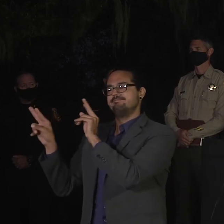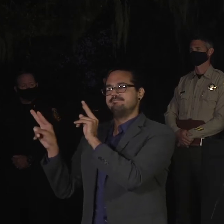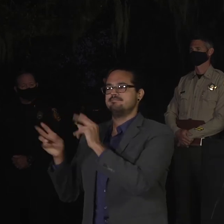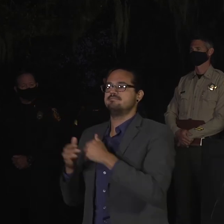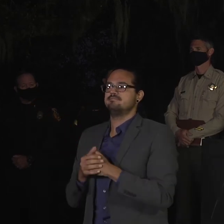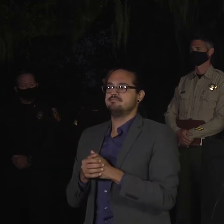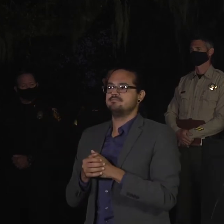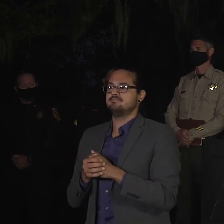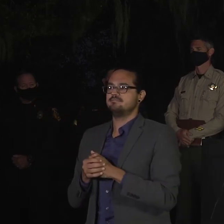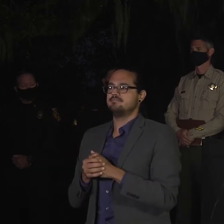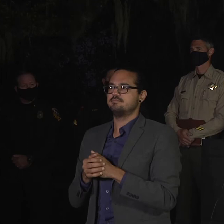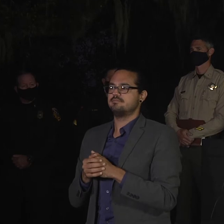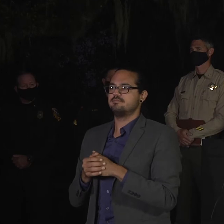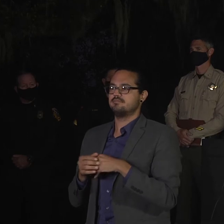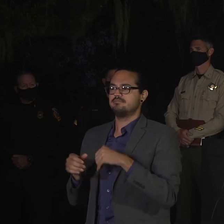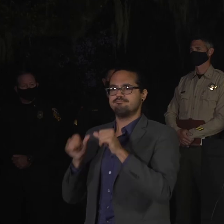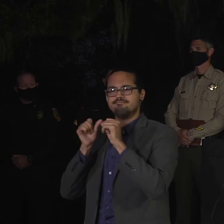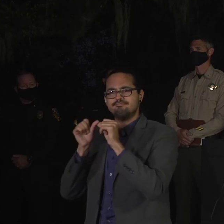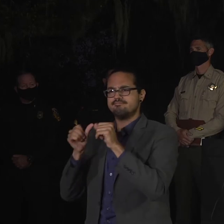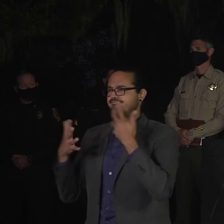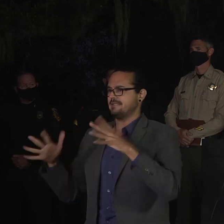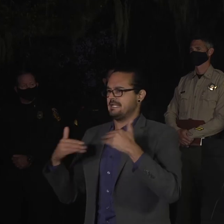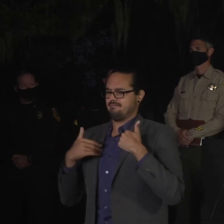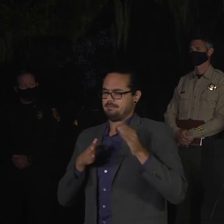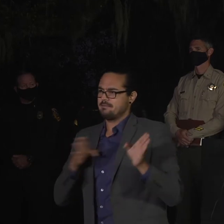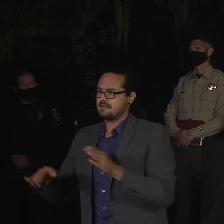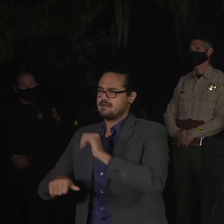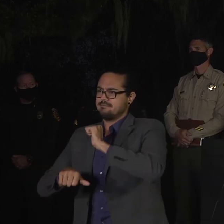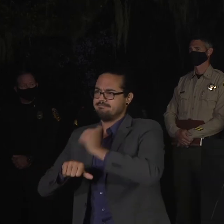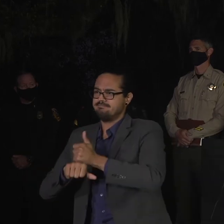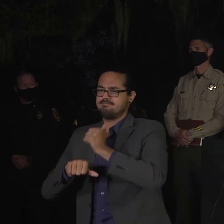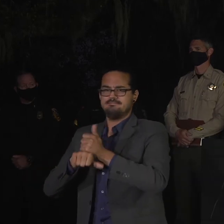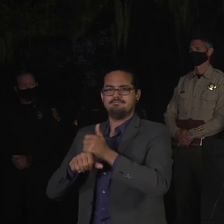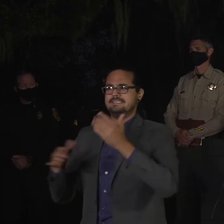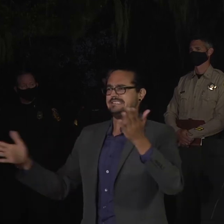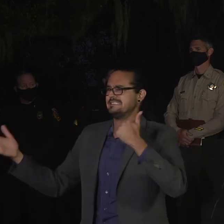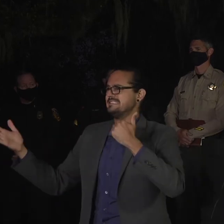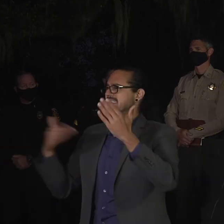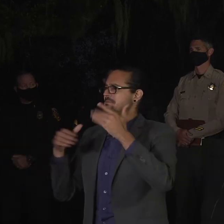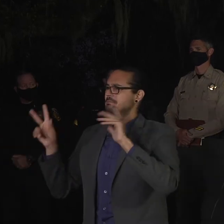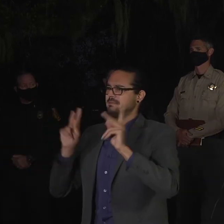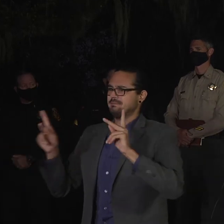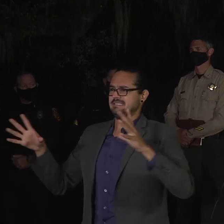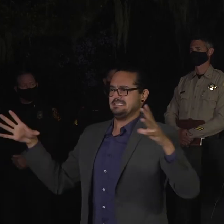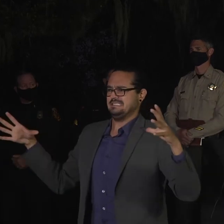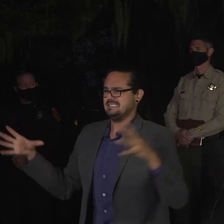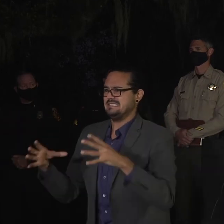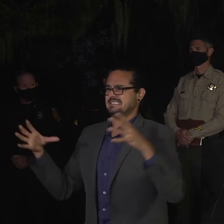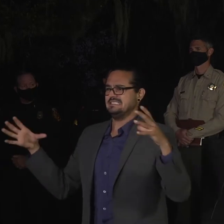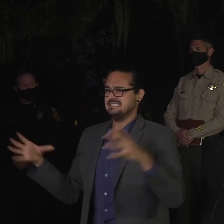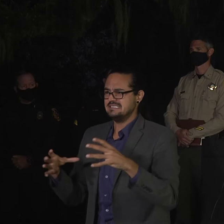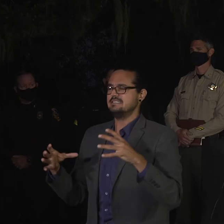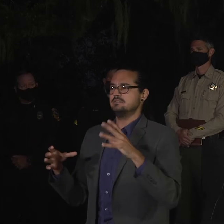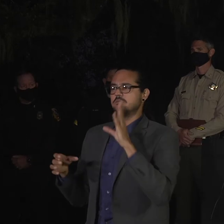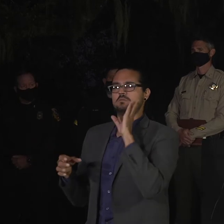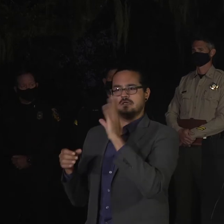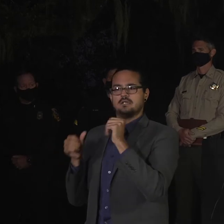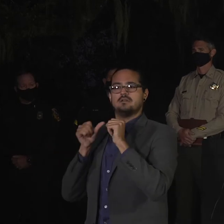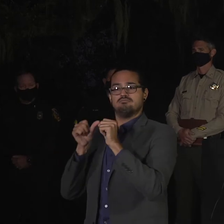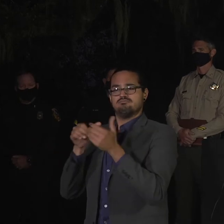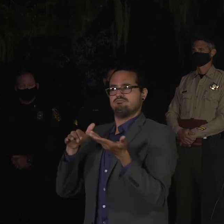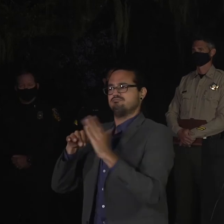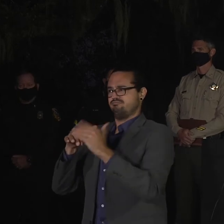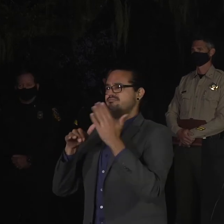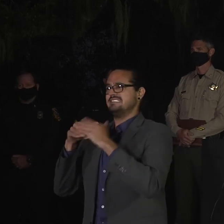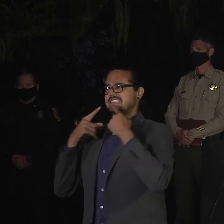boots on the ground, we can put all those tools together, we're having success. Any